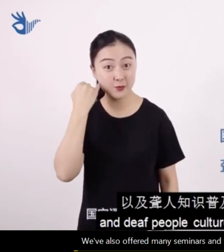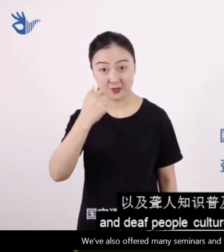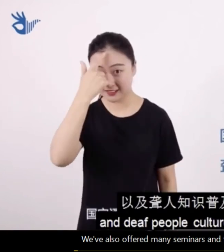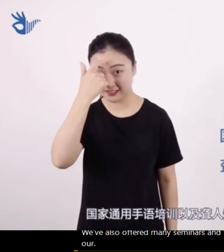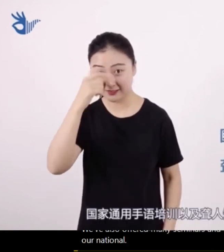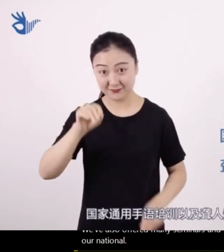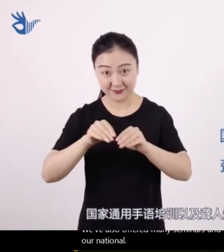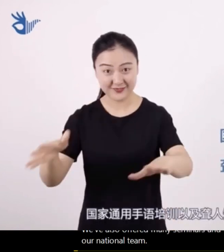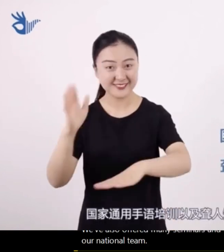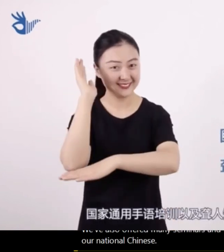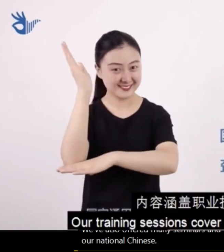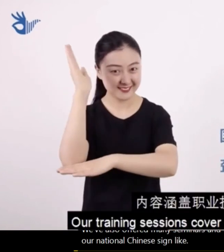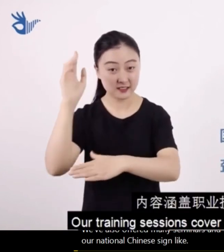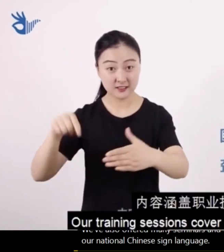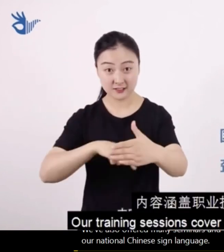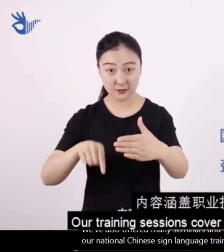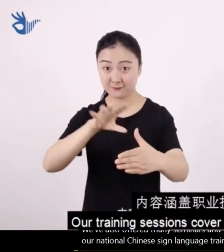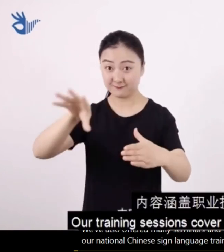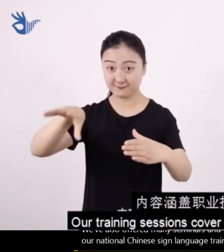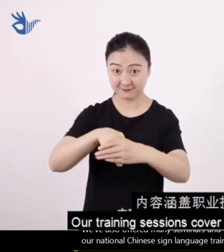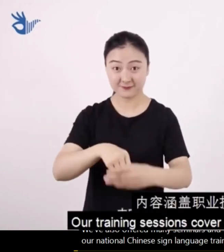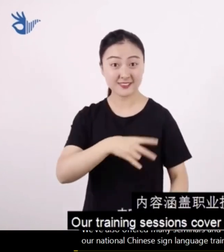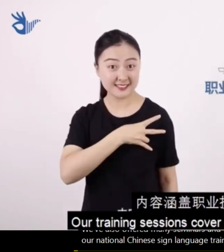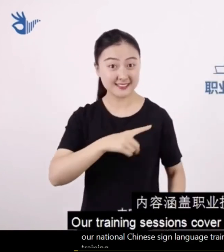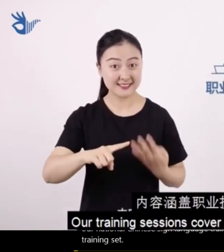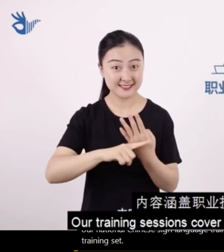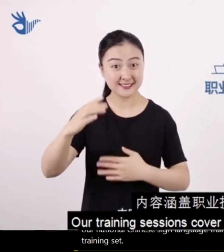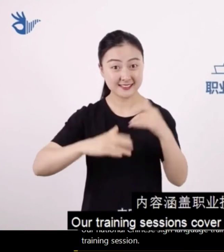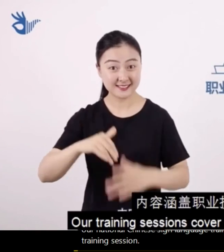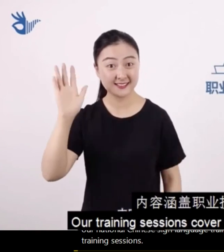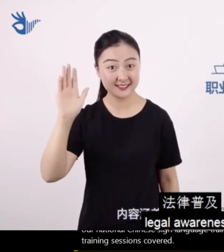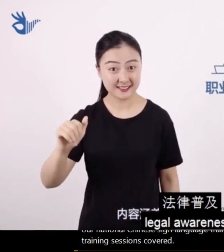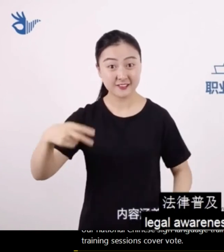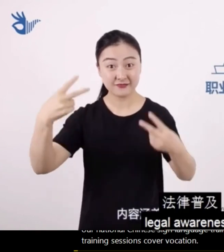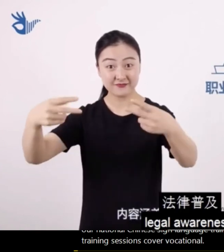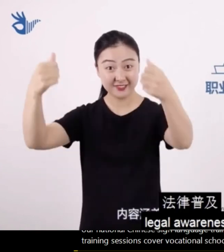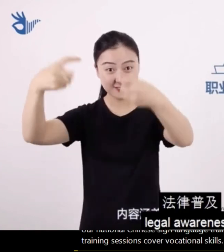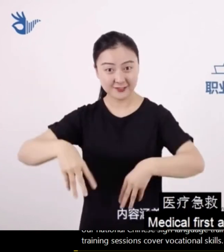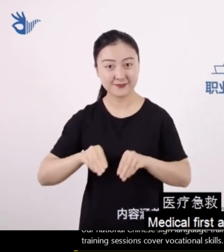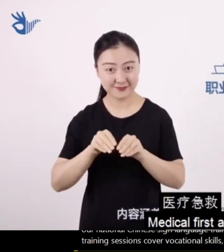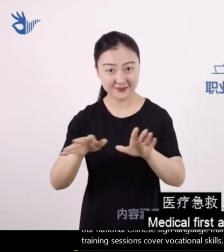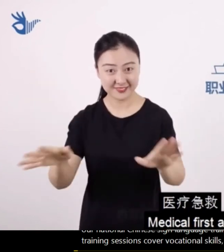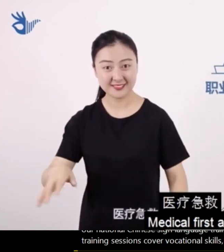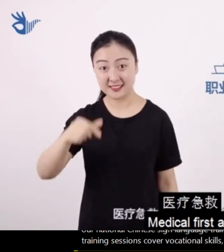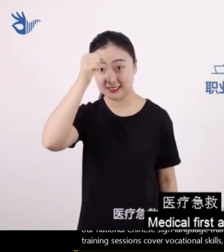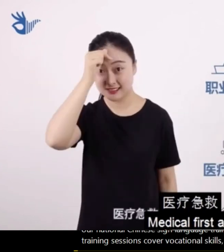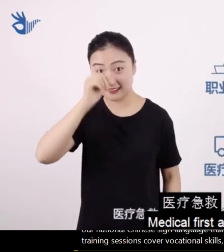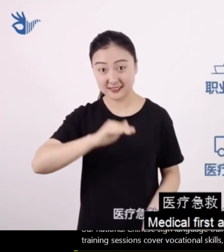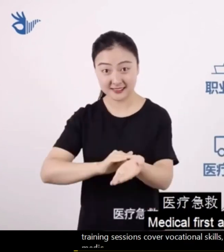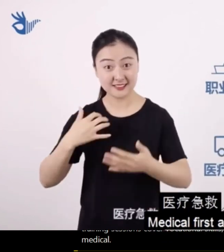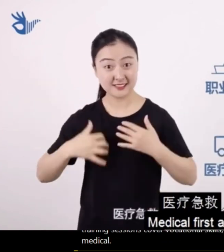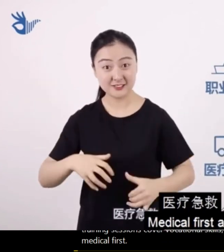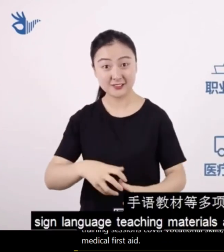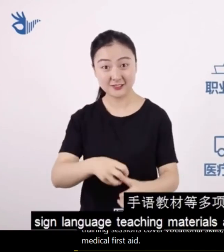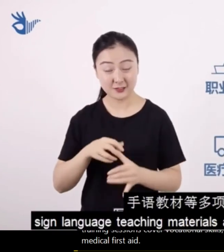our National Chinese Sign Language Training Center. Our training sessions cover vocational skills, legal awareness, medical